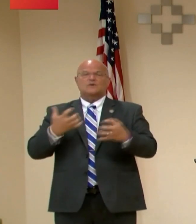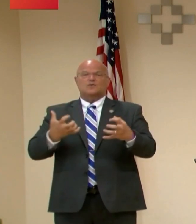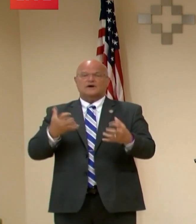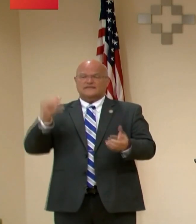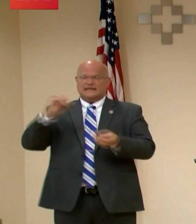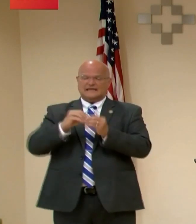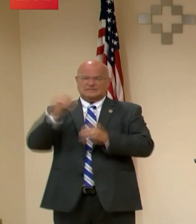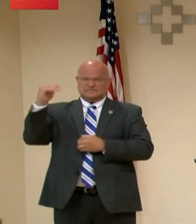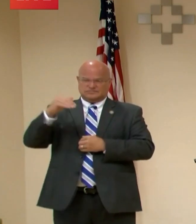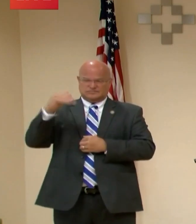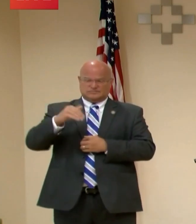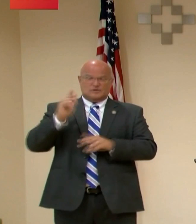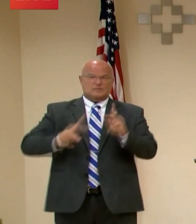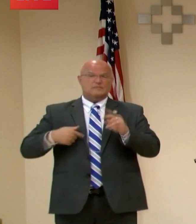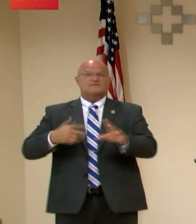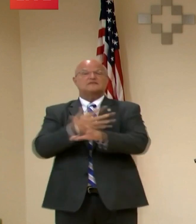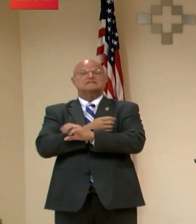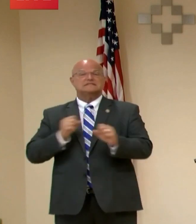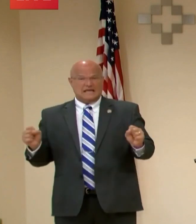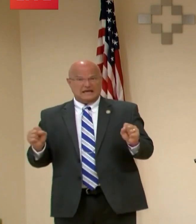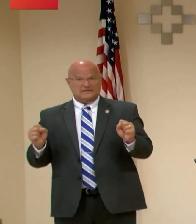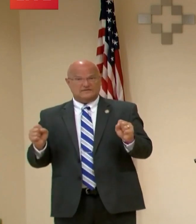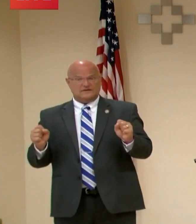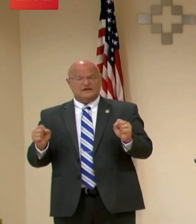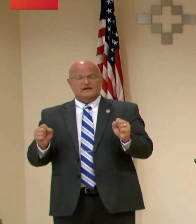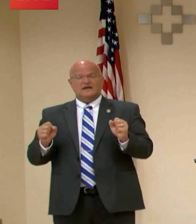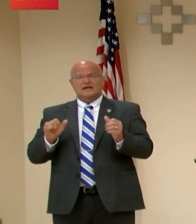get that down so people will feel safer that